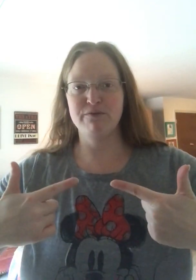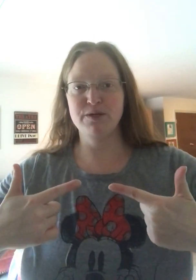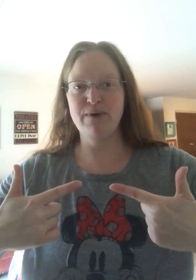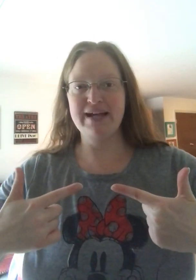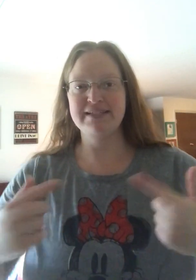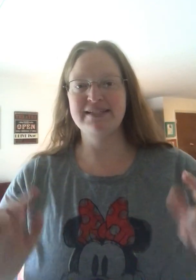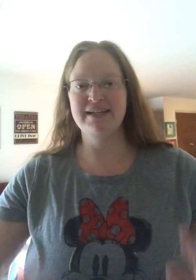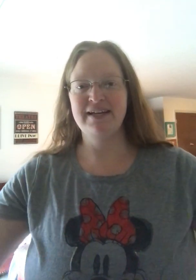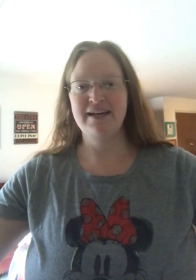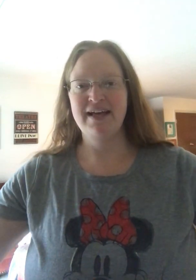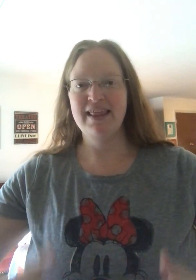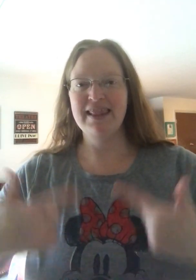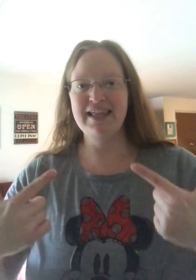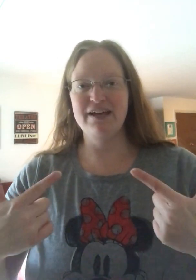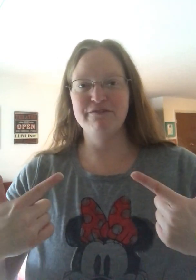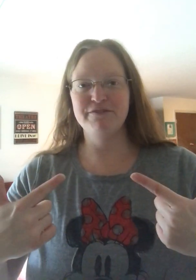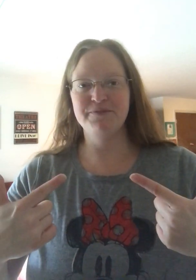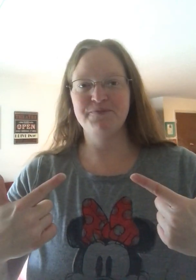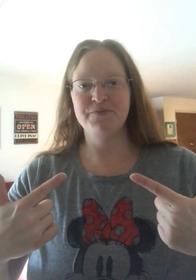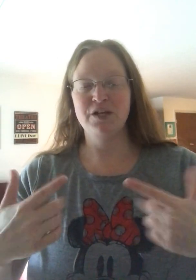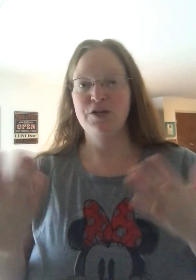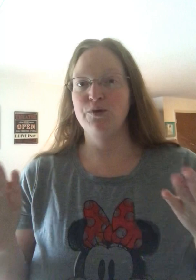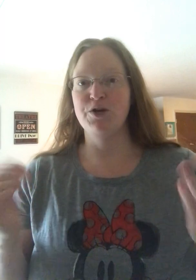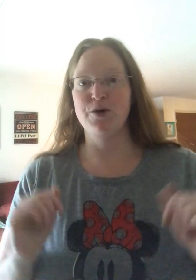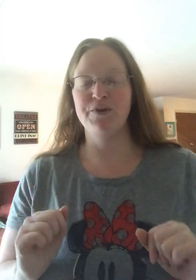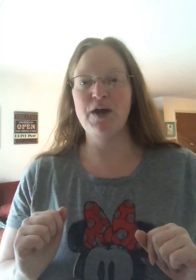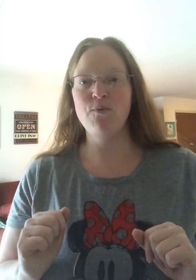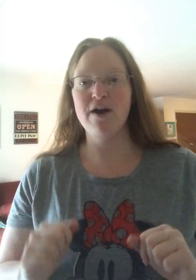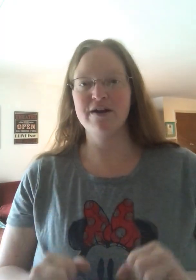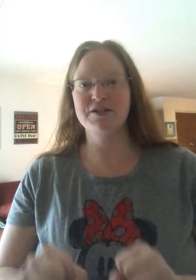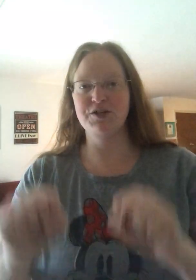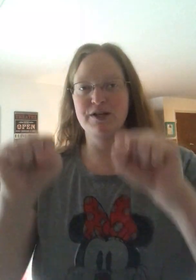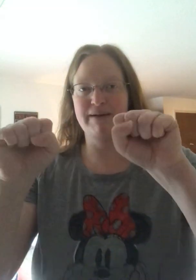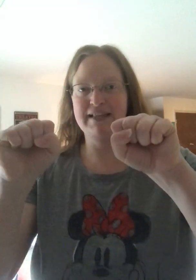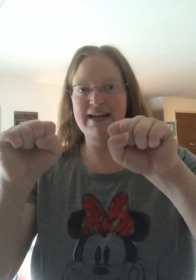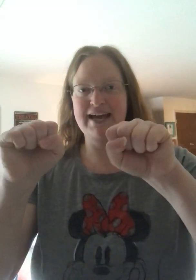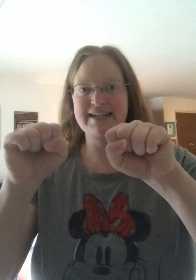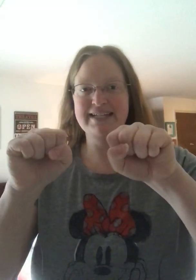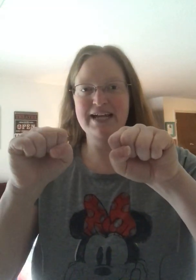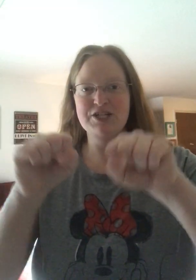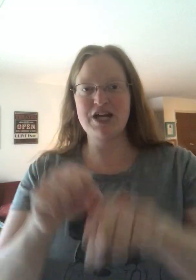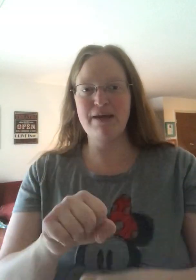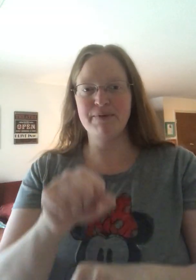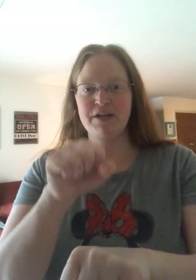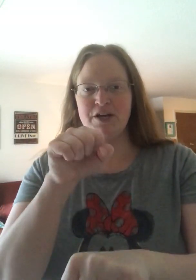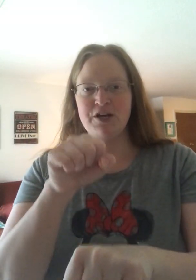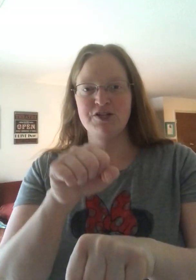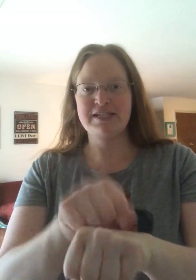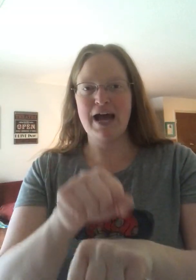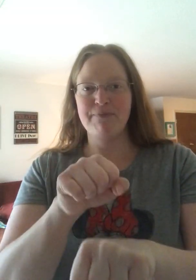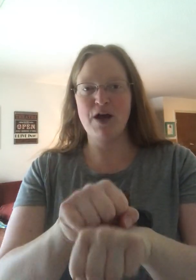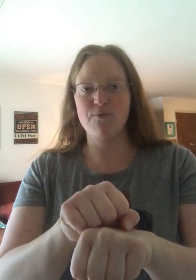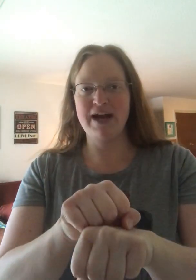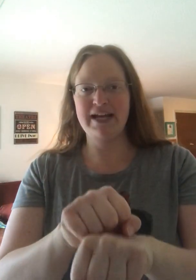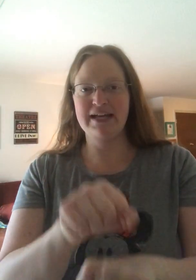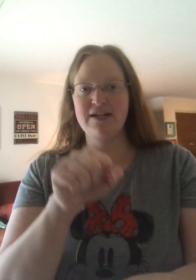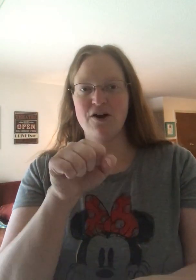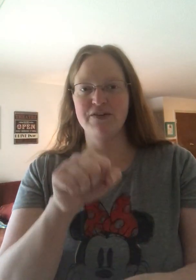your waist. Live. You want to know where they work. So you're going to make that S hand shape. Just tap that right hand on that